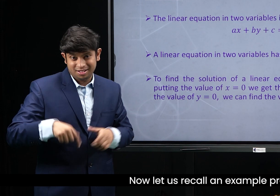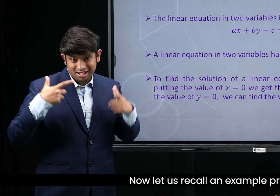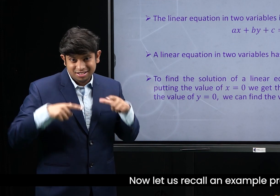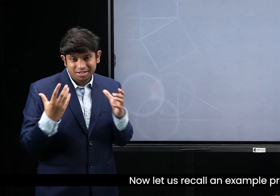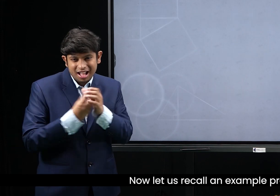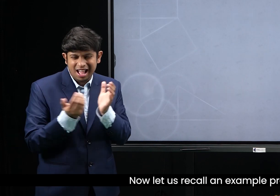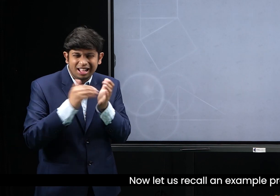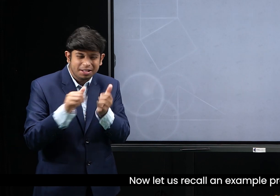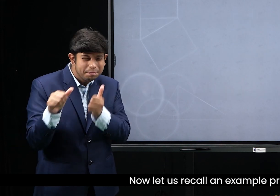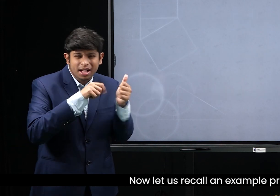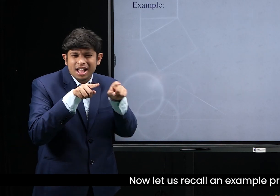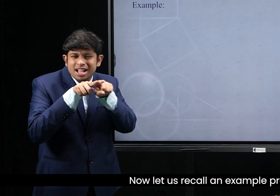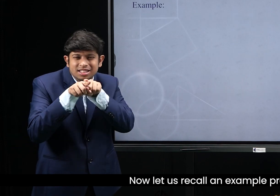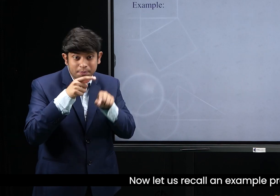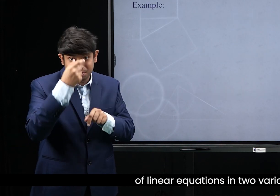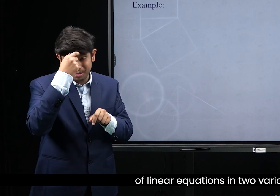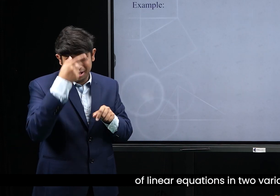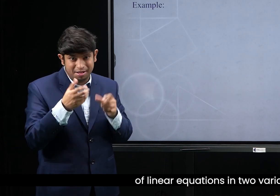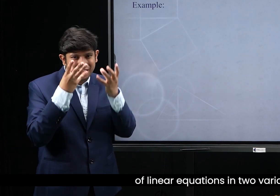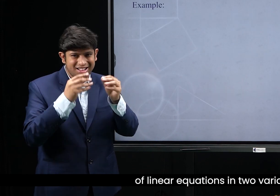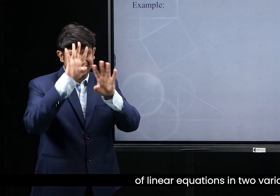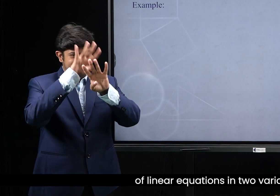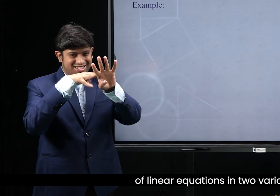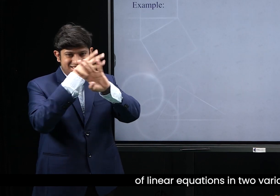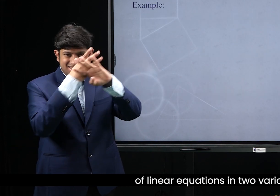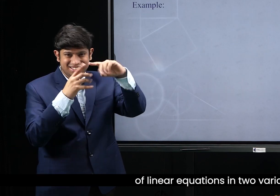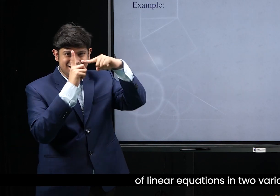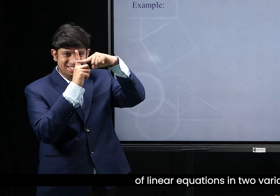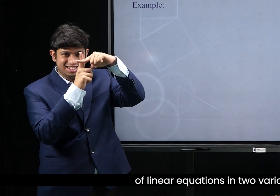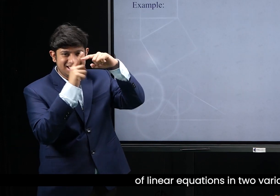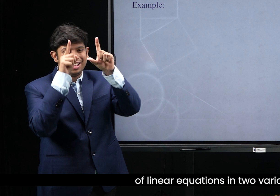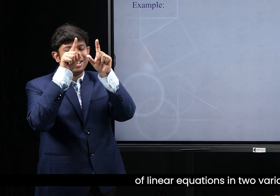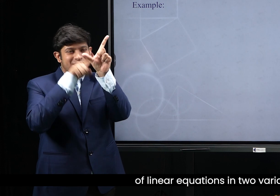Now, let us recall an example problem of linear equations in two variables.